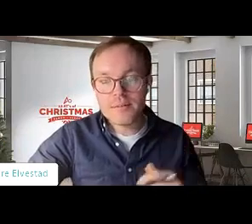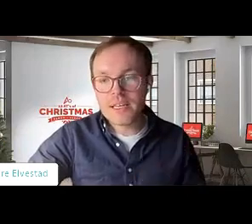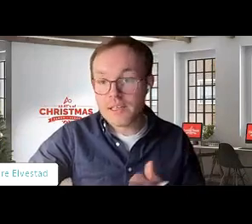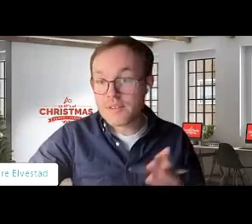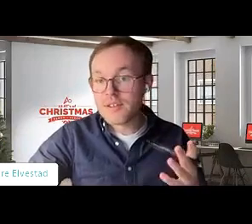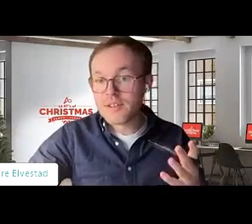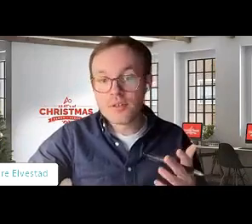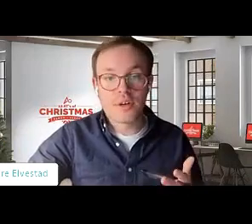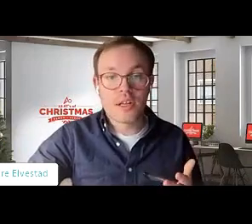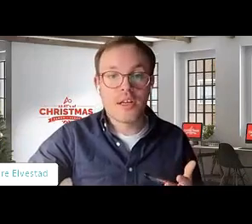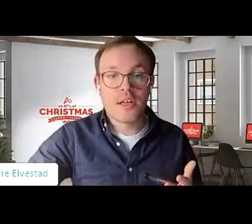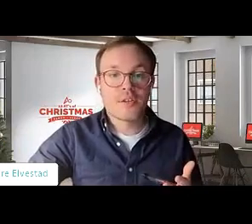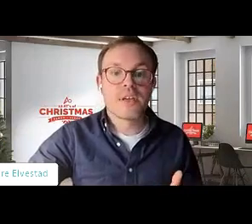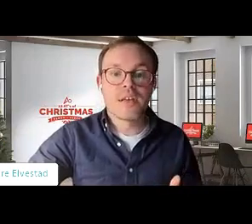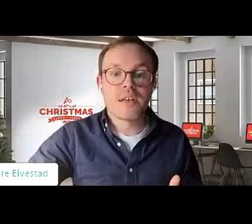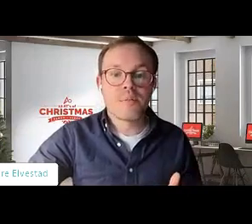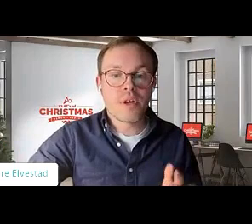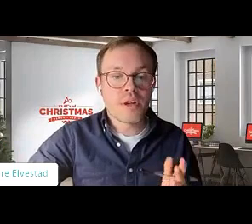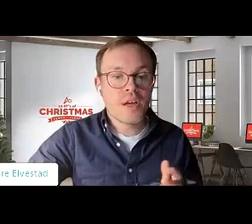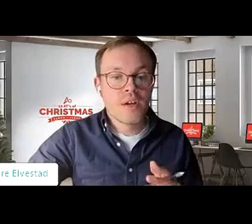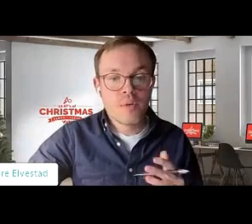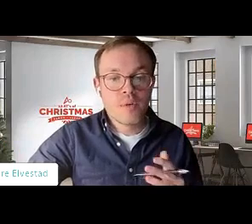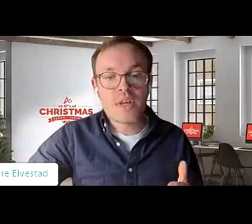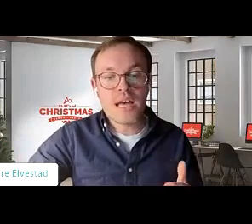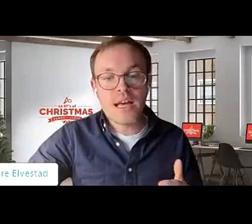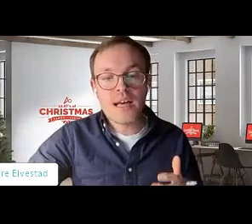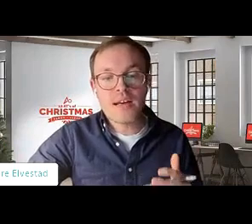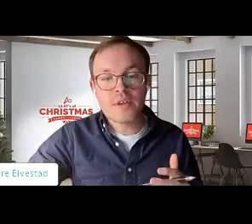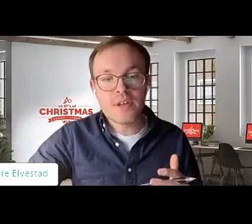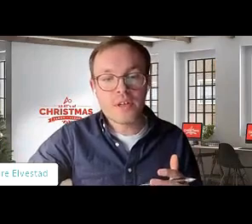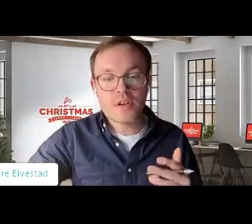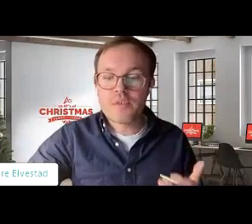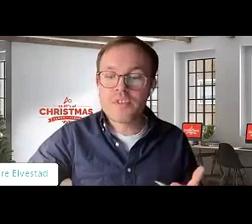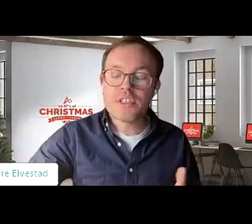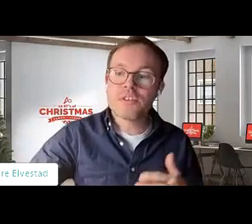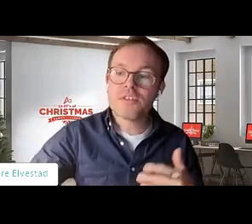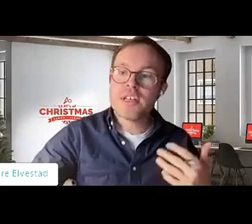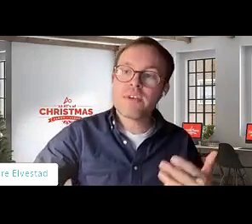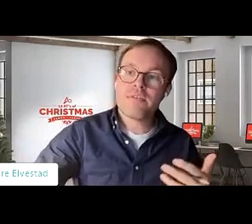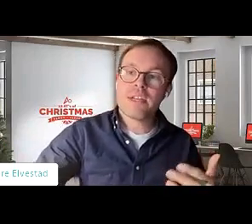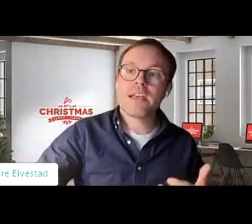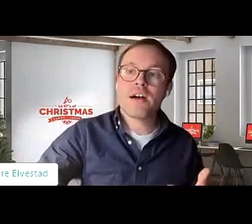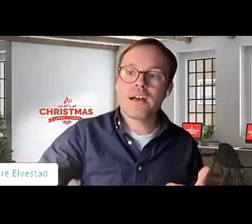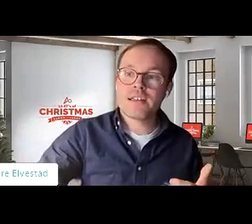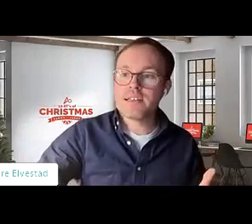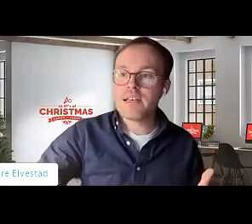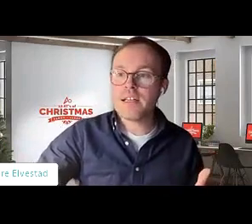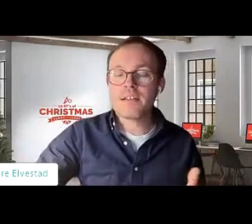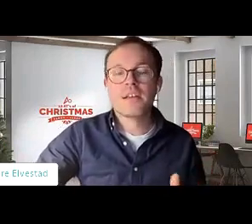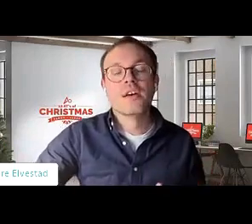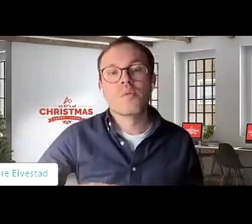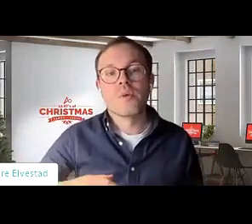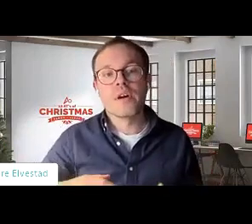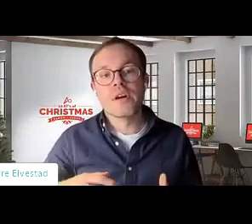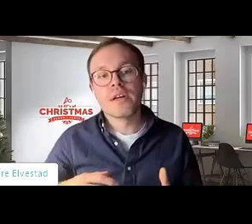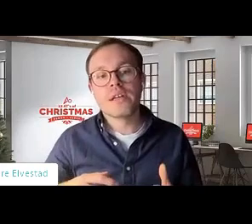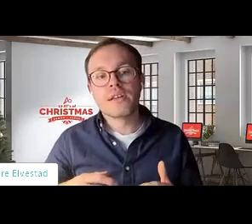lessons, and you can learn a lot. But we also have conversations, and we have an AI at the end where it kind